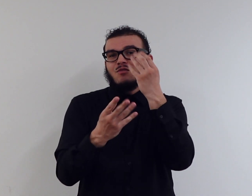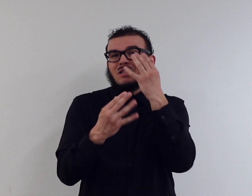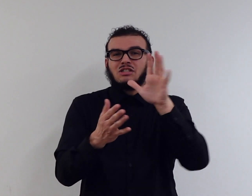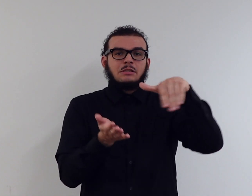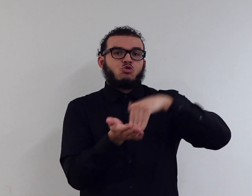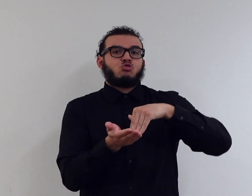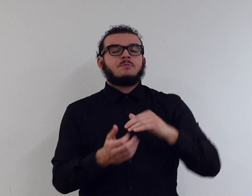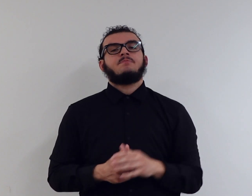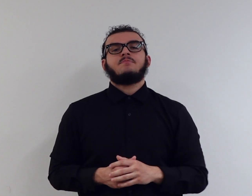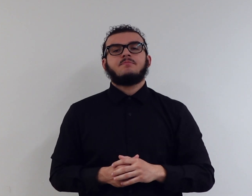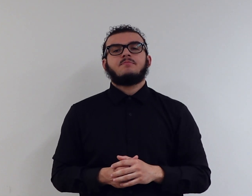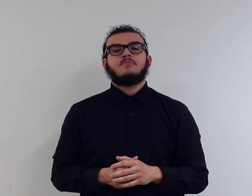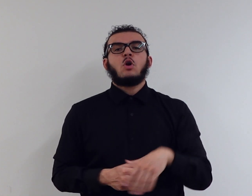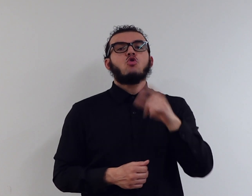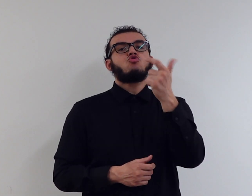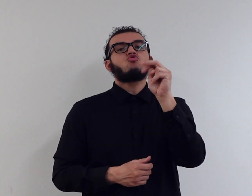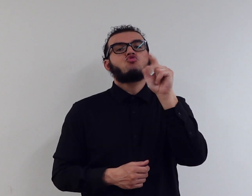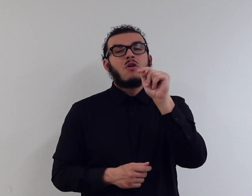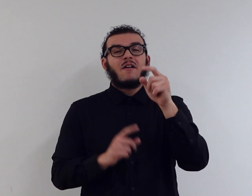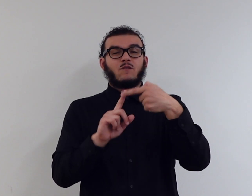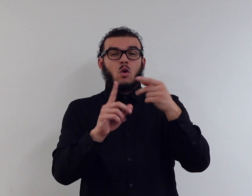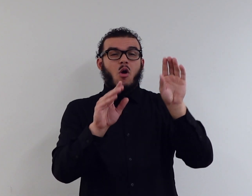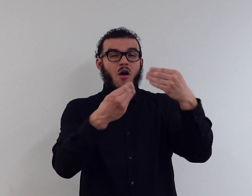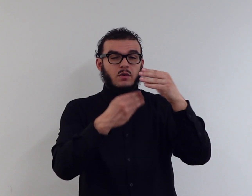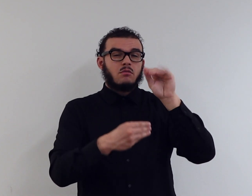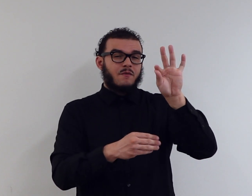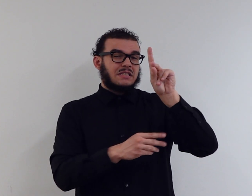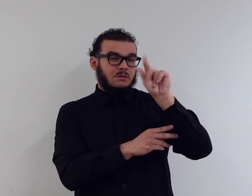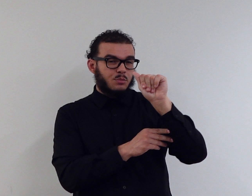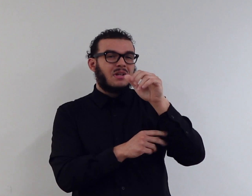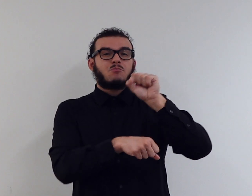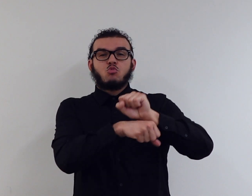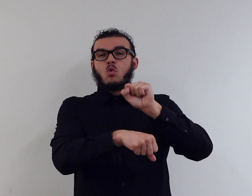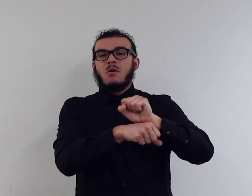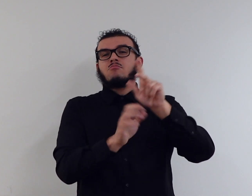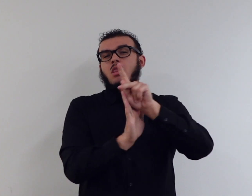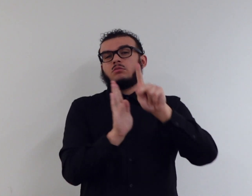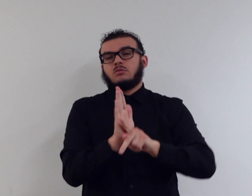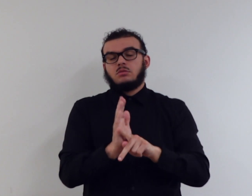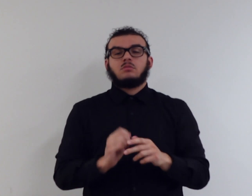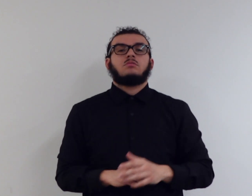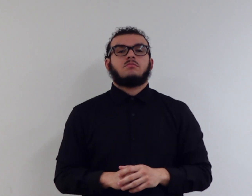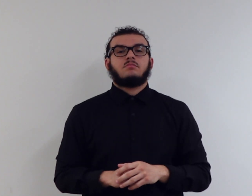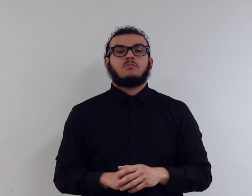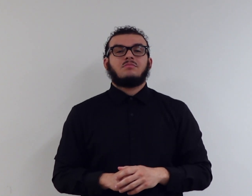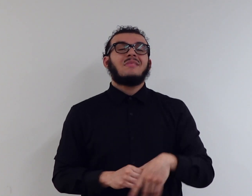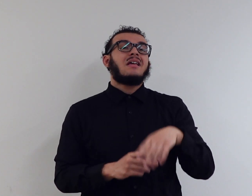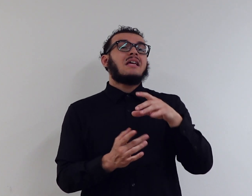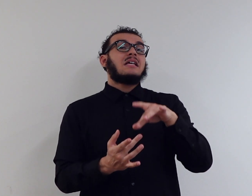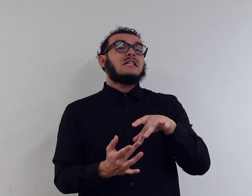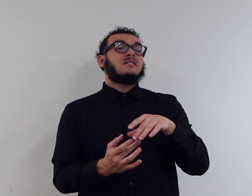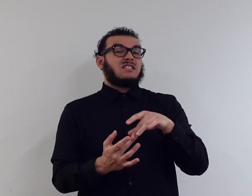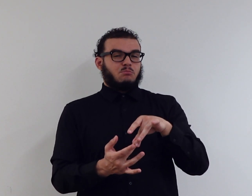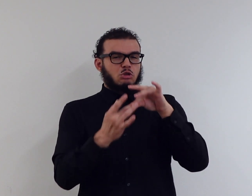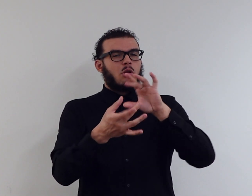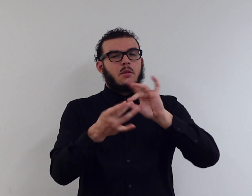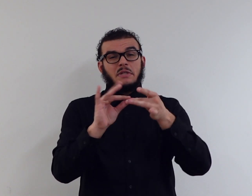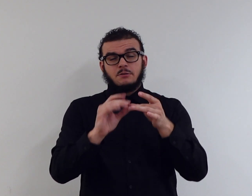centers, grants from the Office of Disability Employment Policy, Special Olympics,